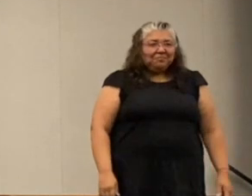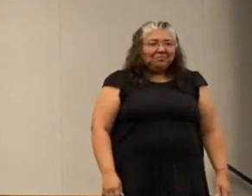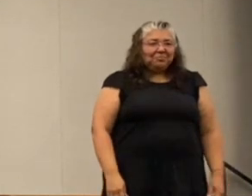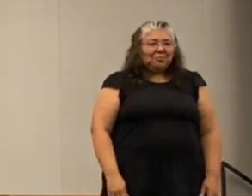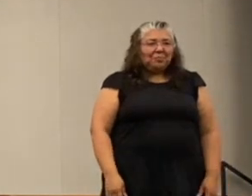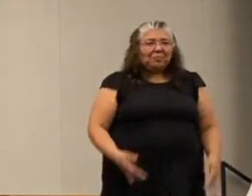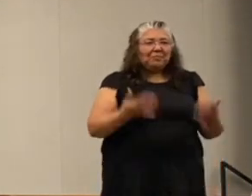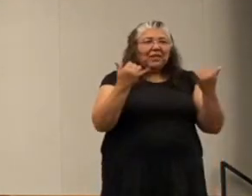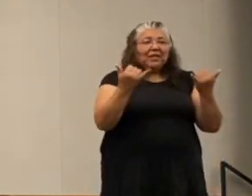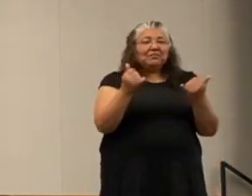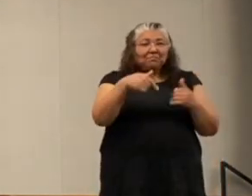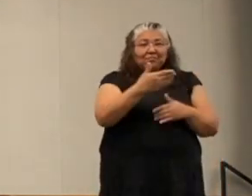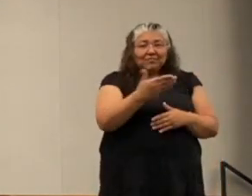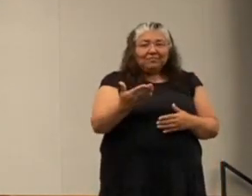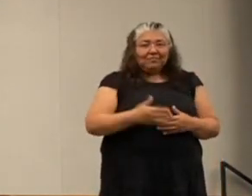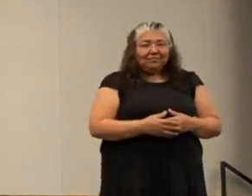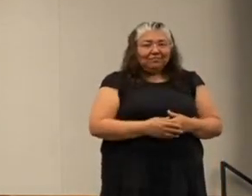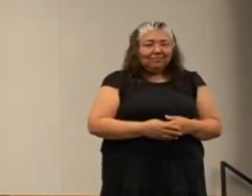Right? But here's the thing.